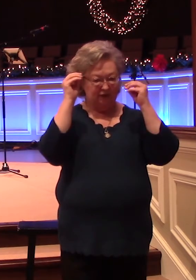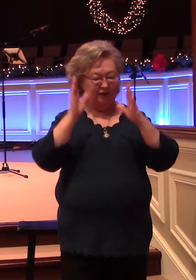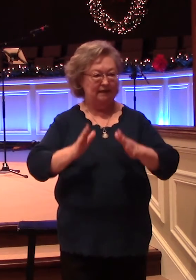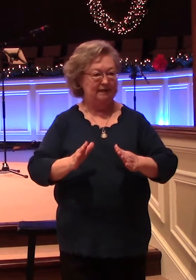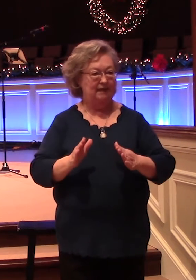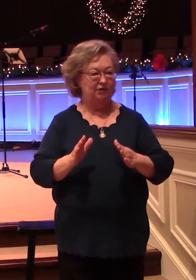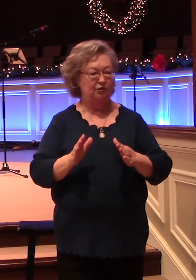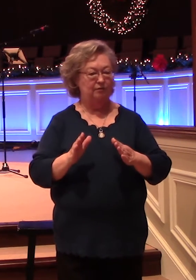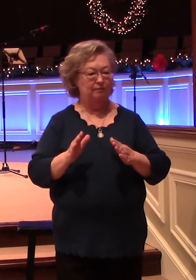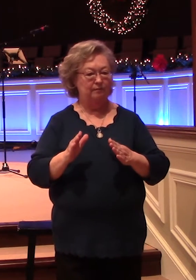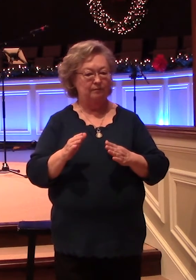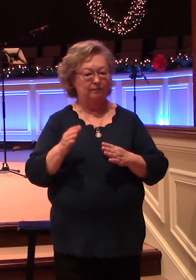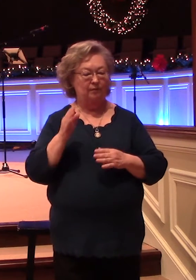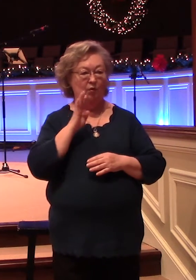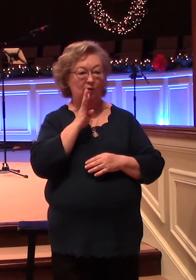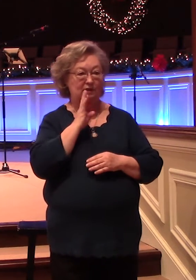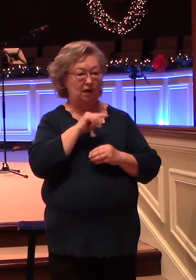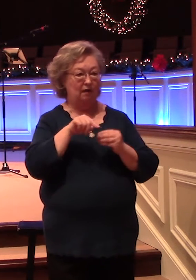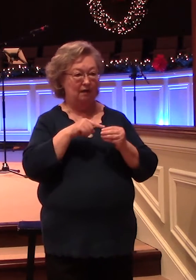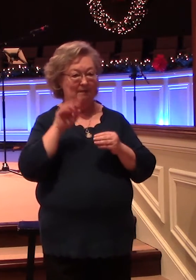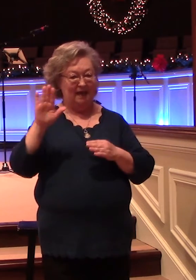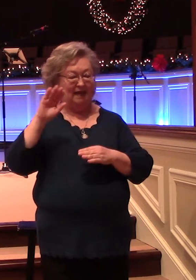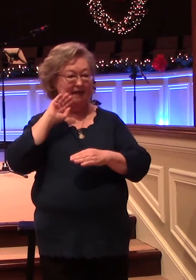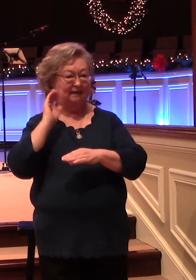his lectures he said, oh, this Jesus stuff is